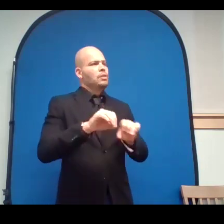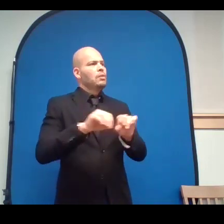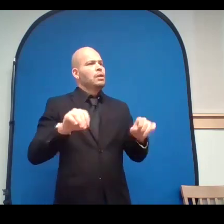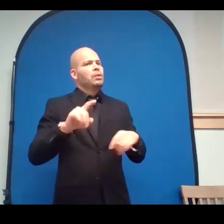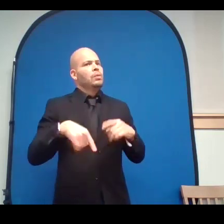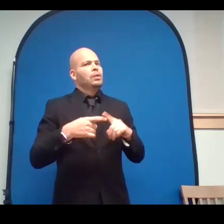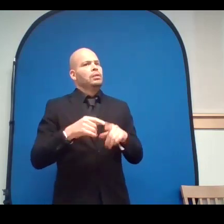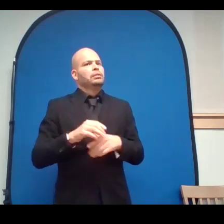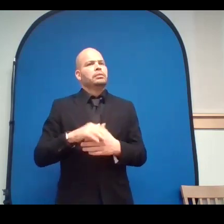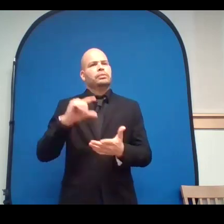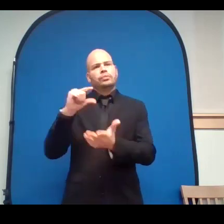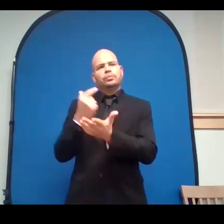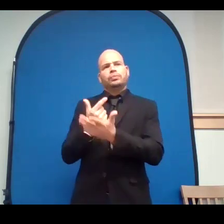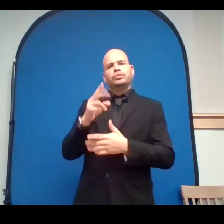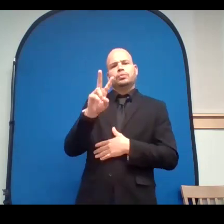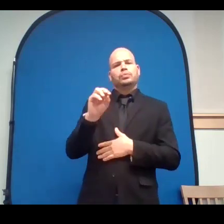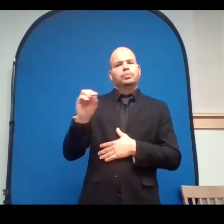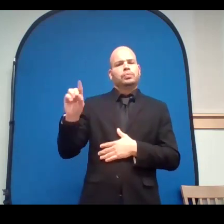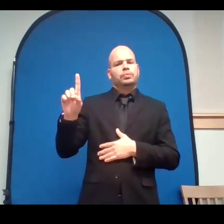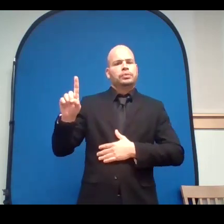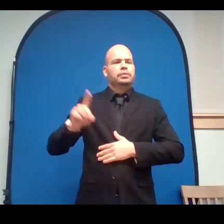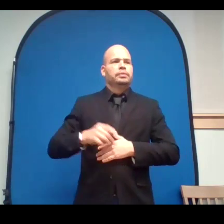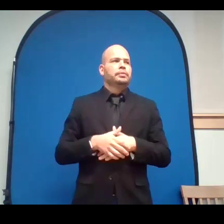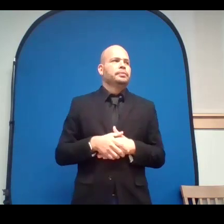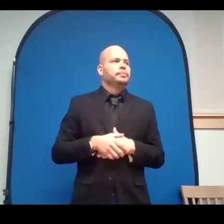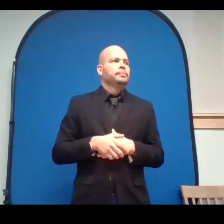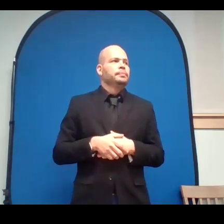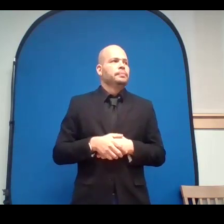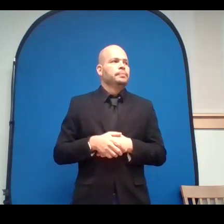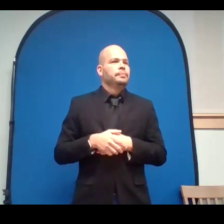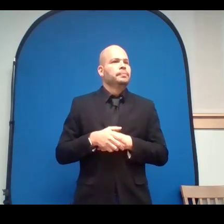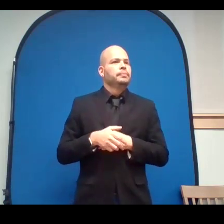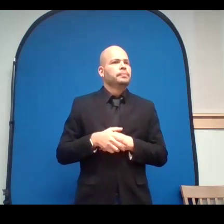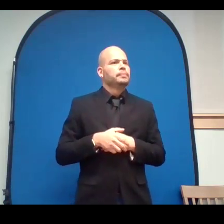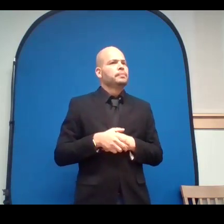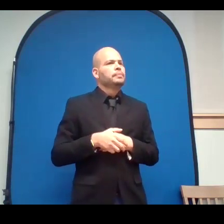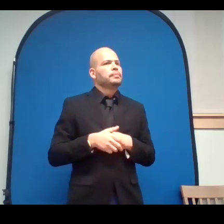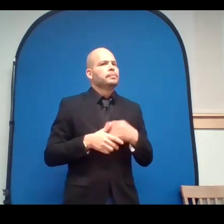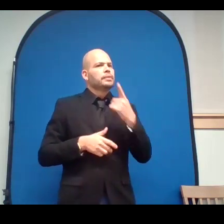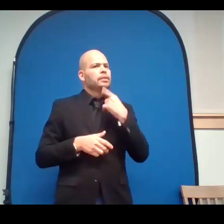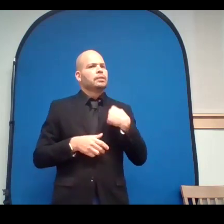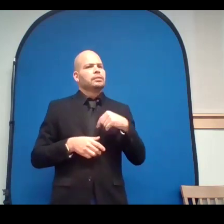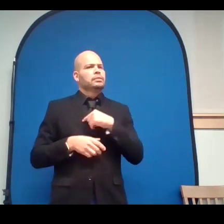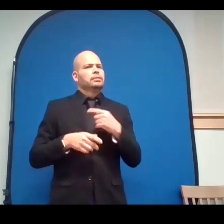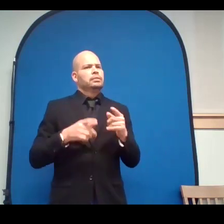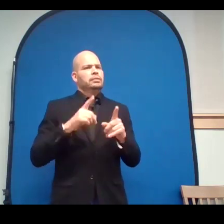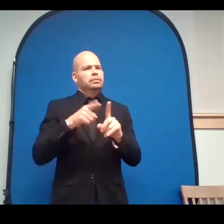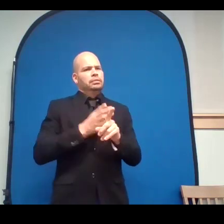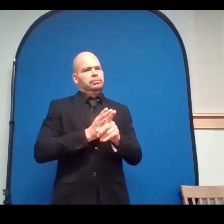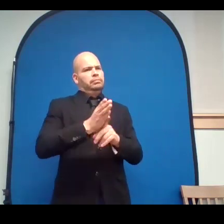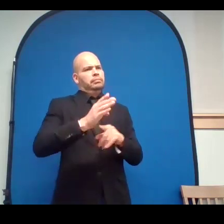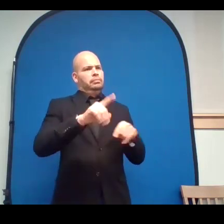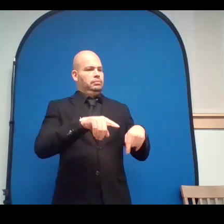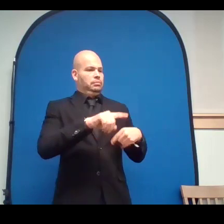graduated in 2011. Okay. And tell us about your career since 2011.